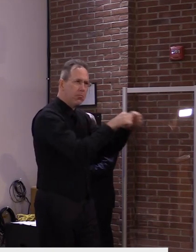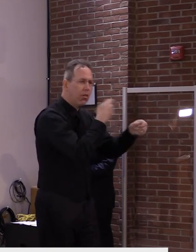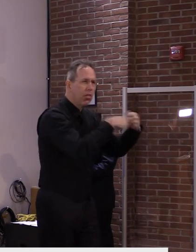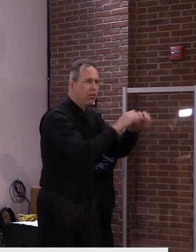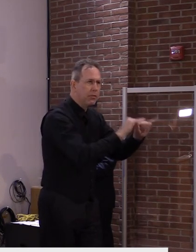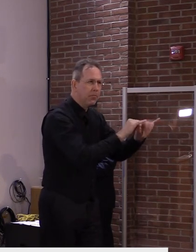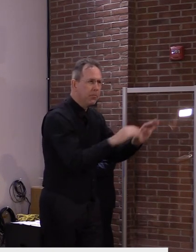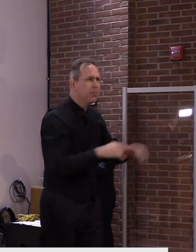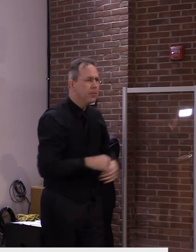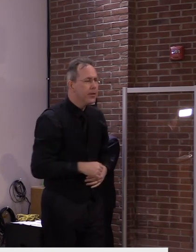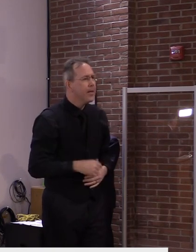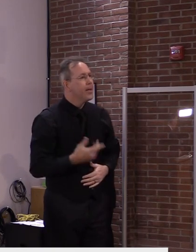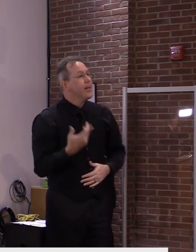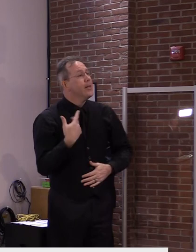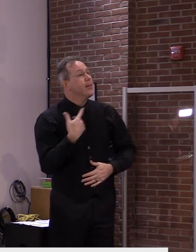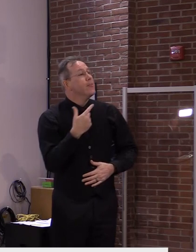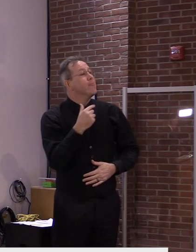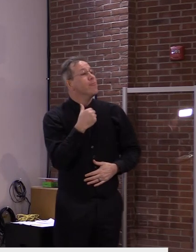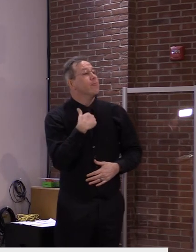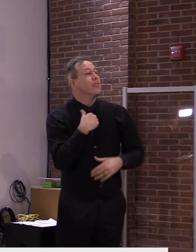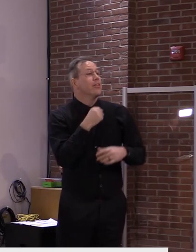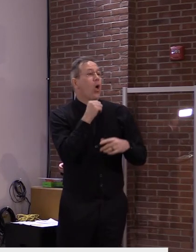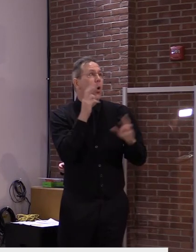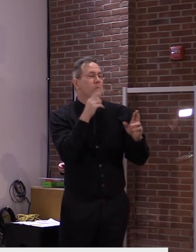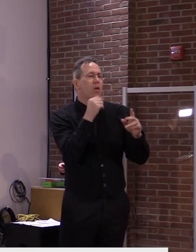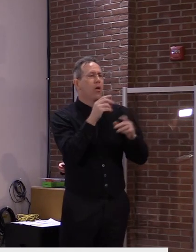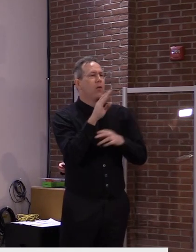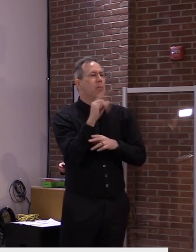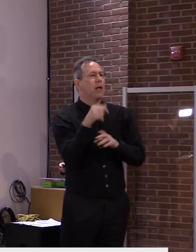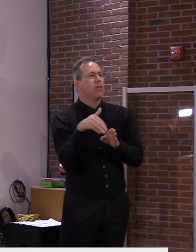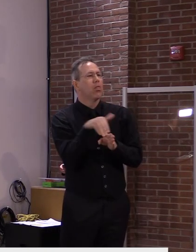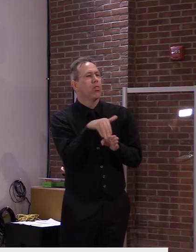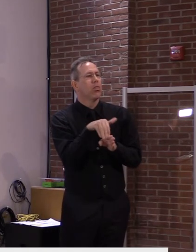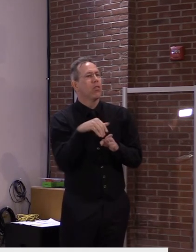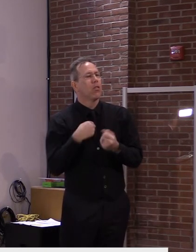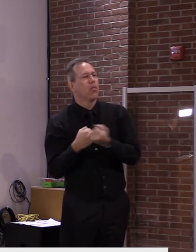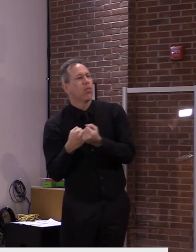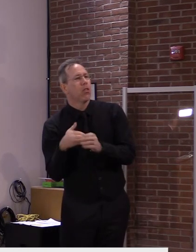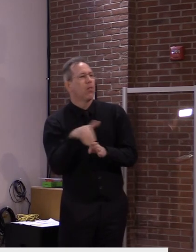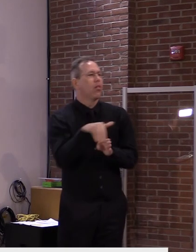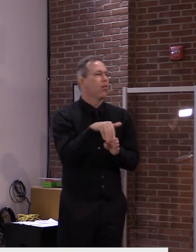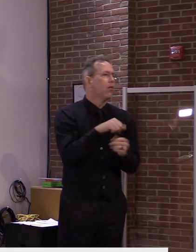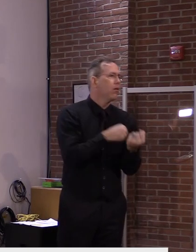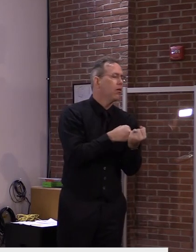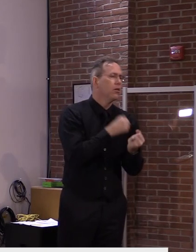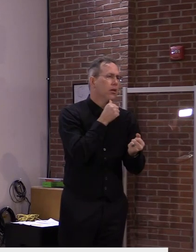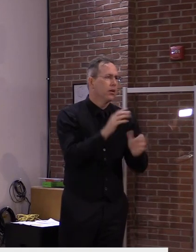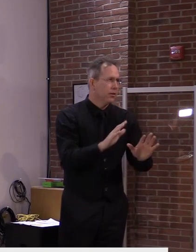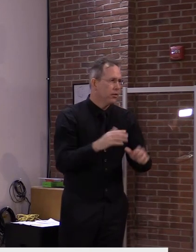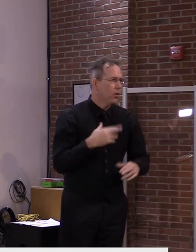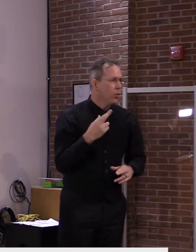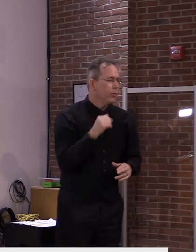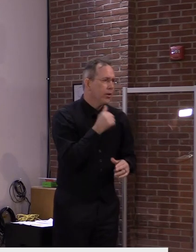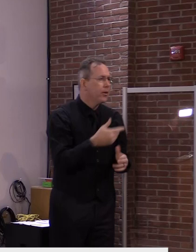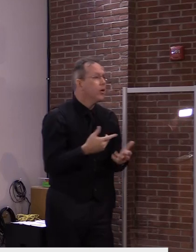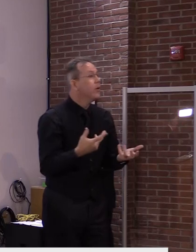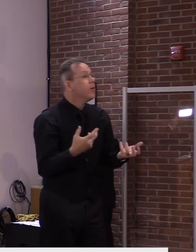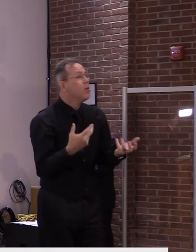the qualities I would look for, just the same qualities that Christina Nolan had and does